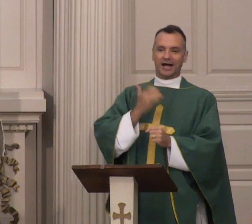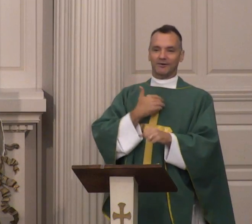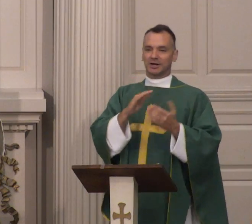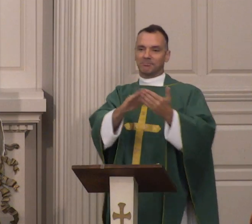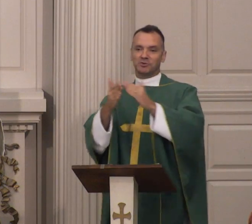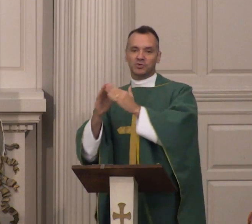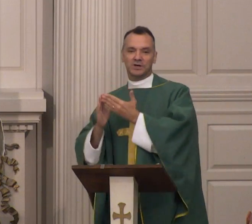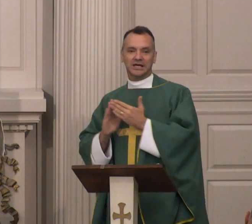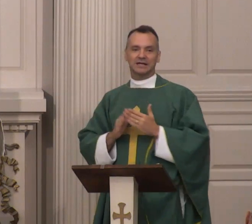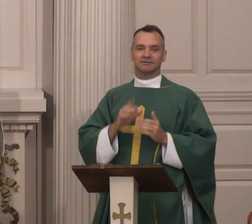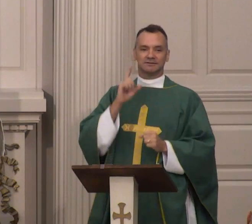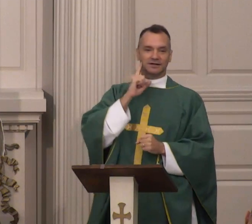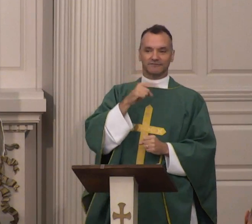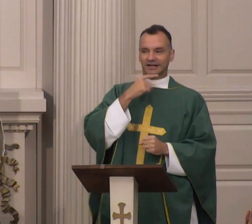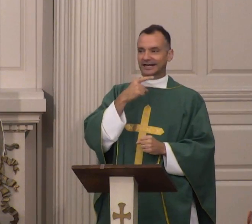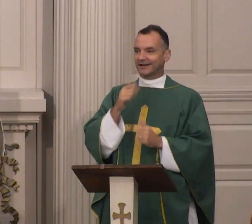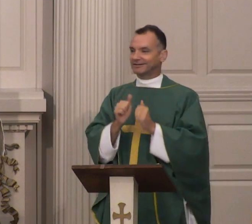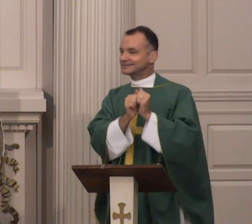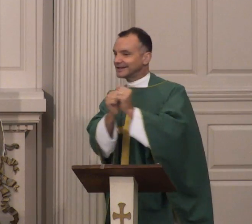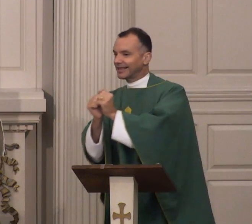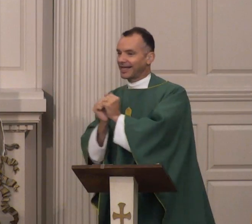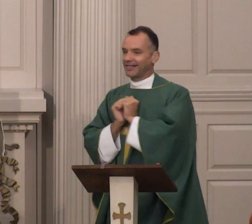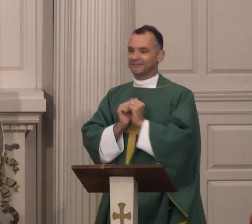And he's curious about our community